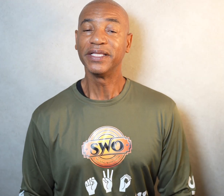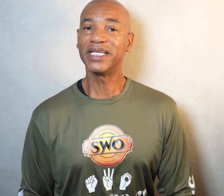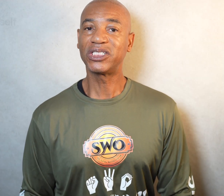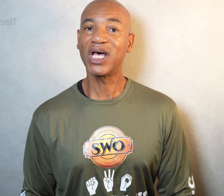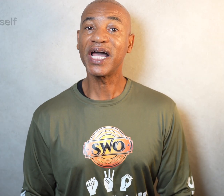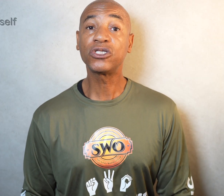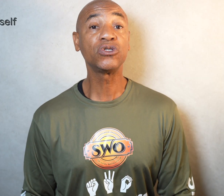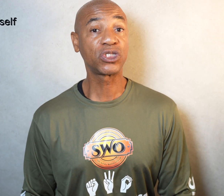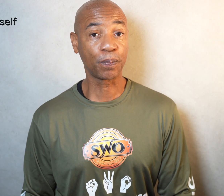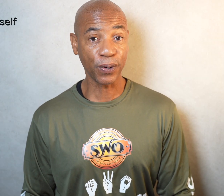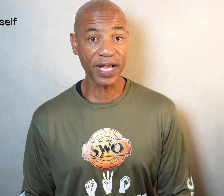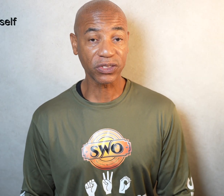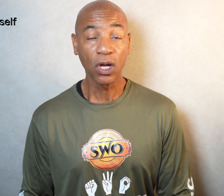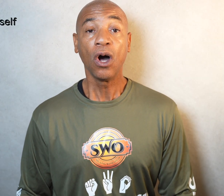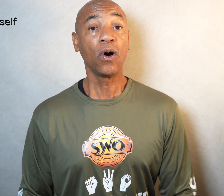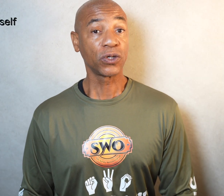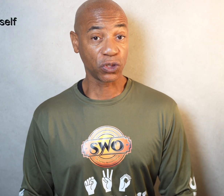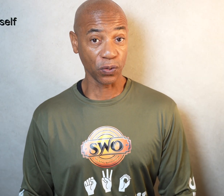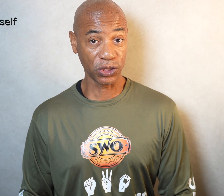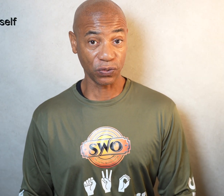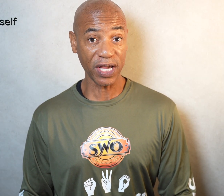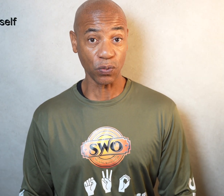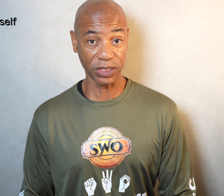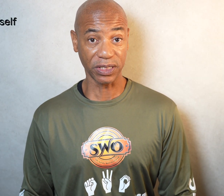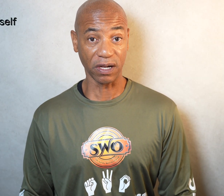The sign to suppress or to restrain oneself.